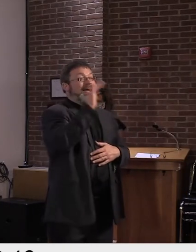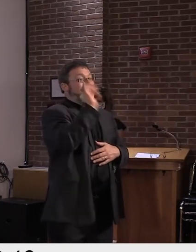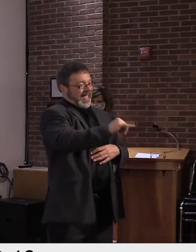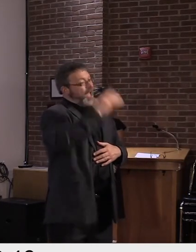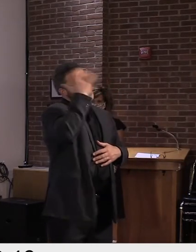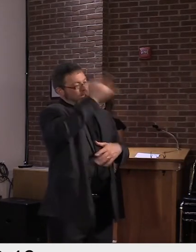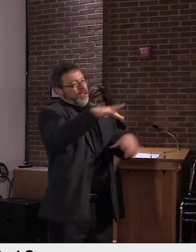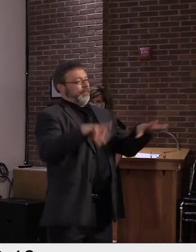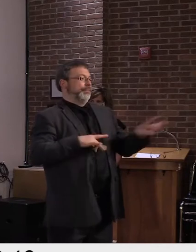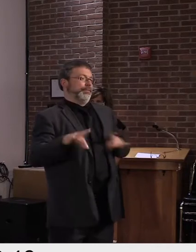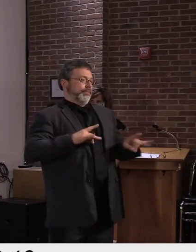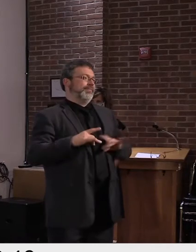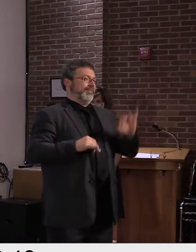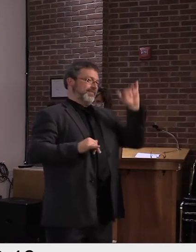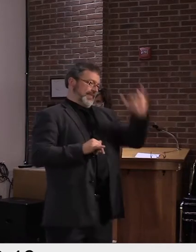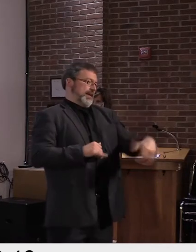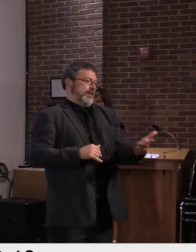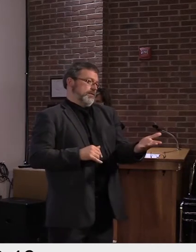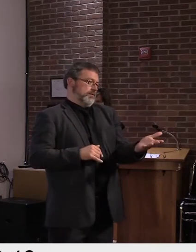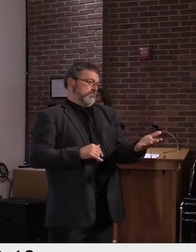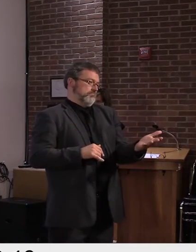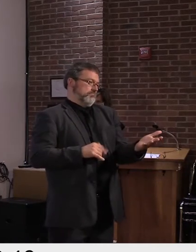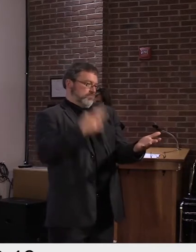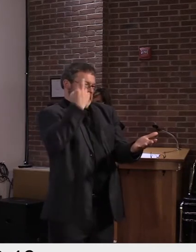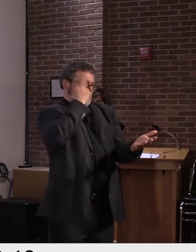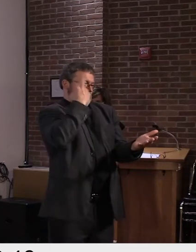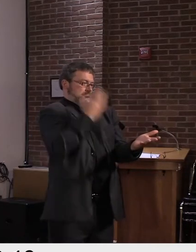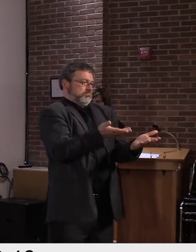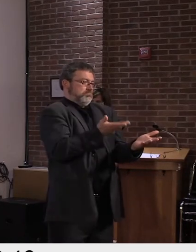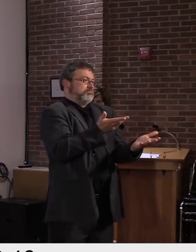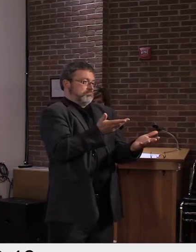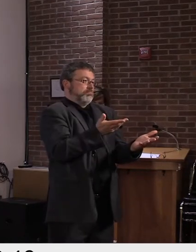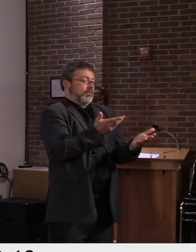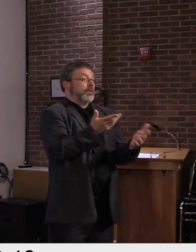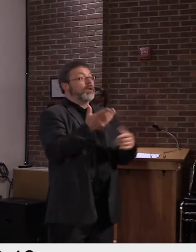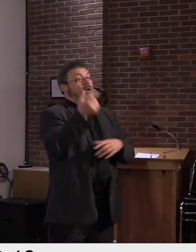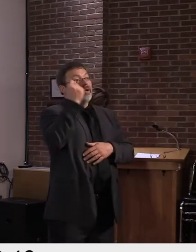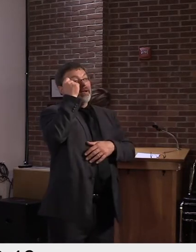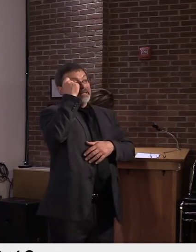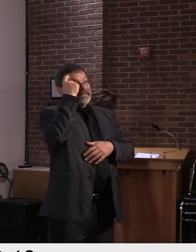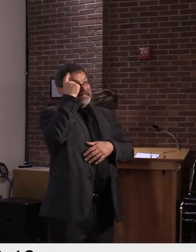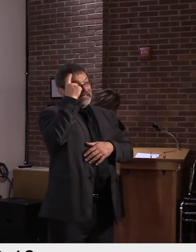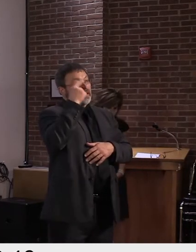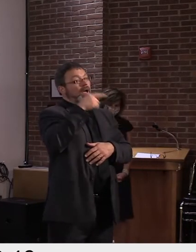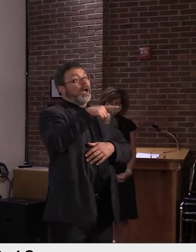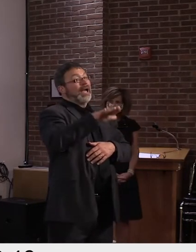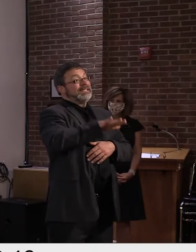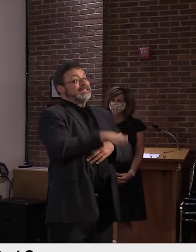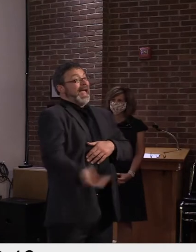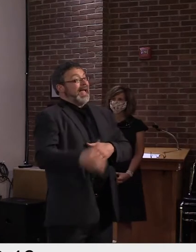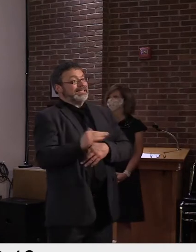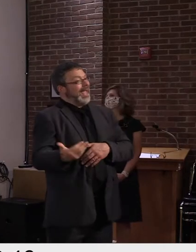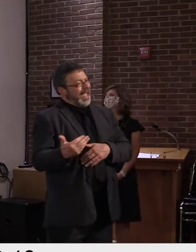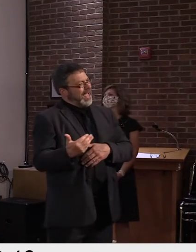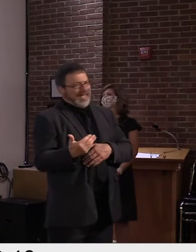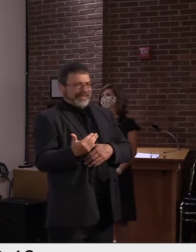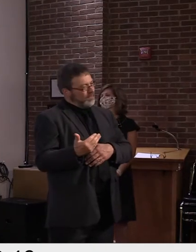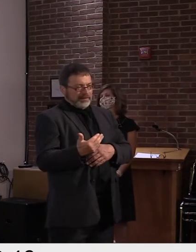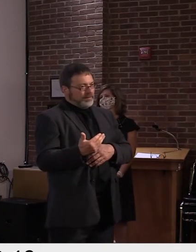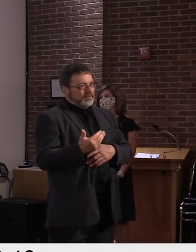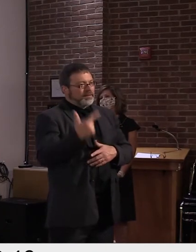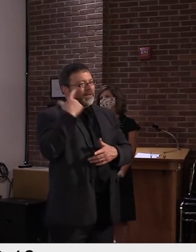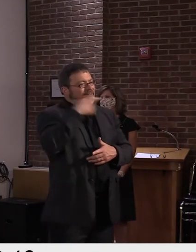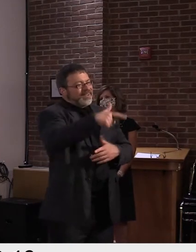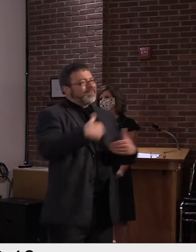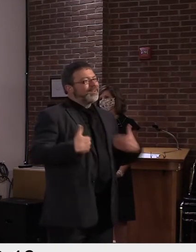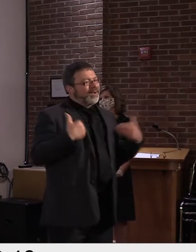why there's less of a case fatality rate, because all through this pandemic, when you